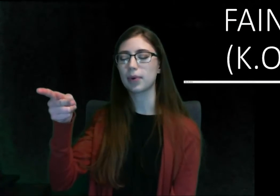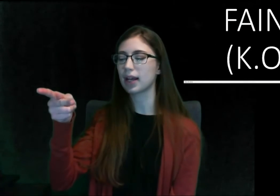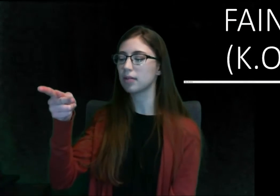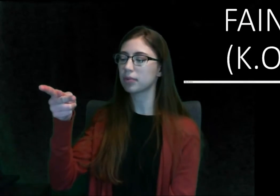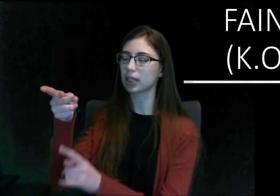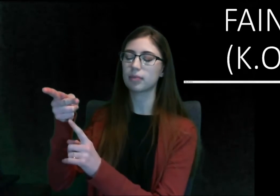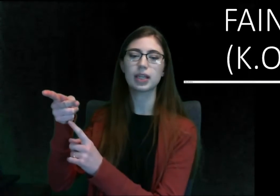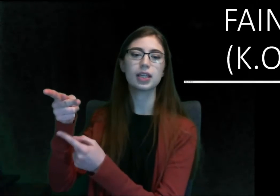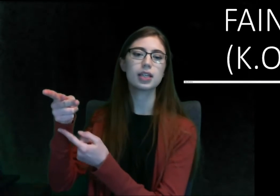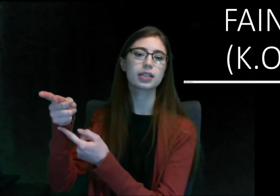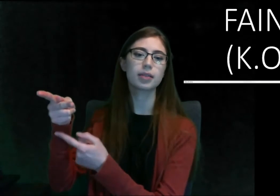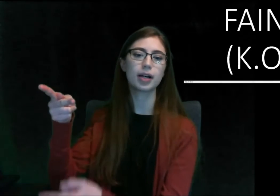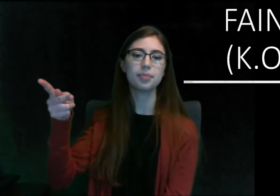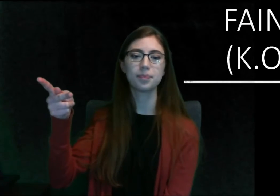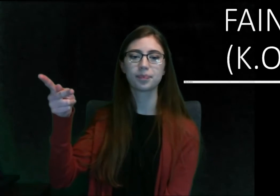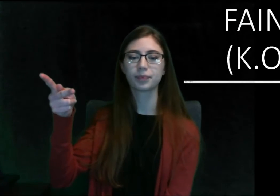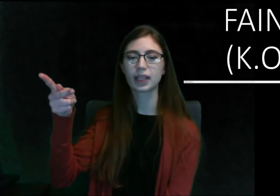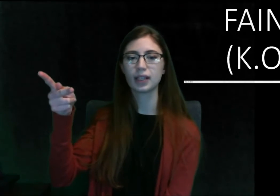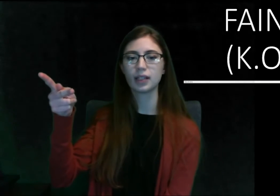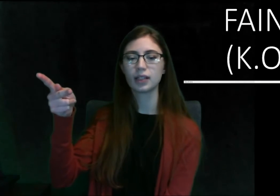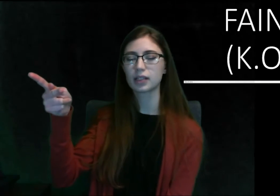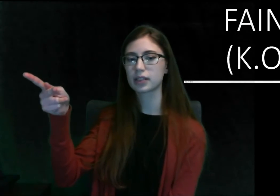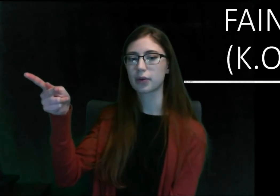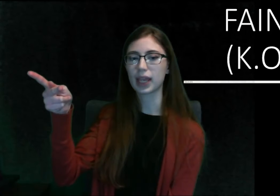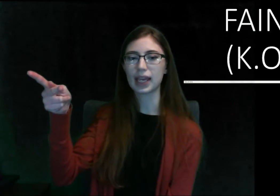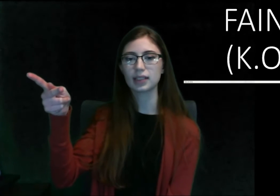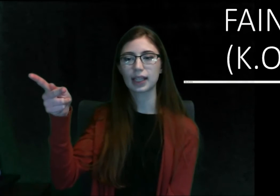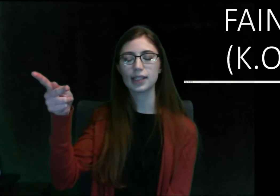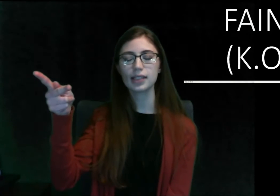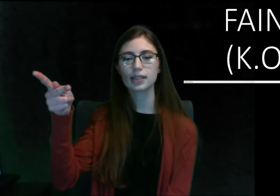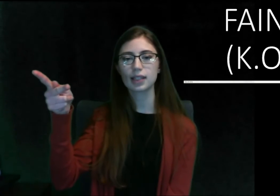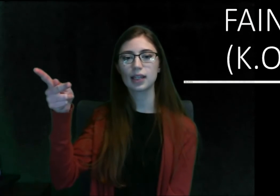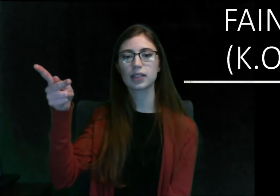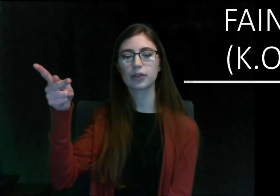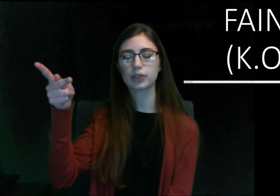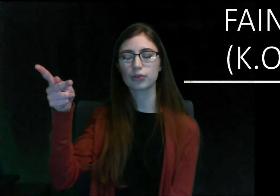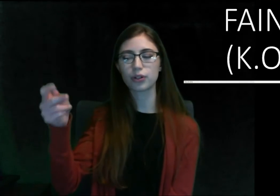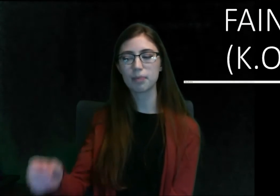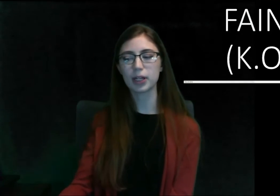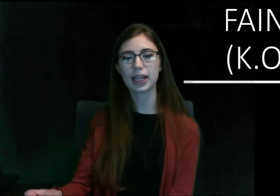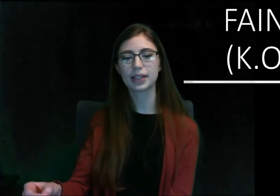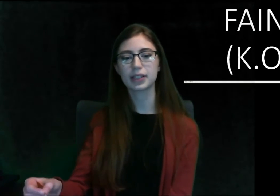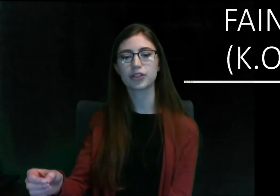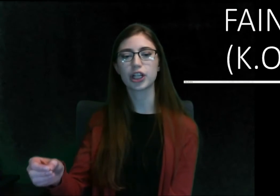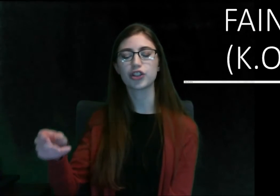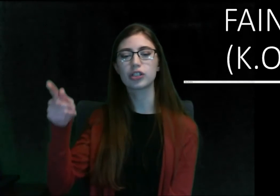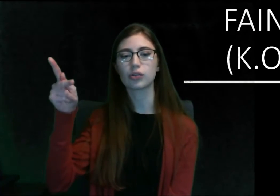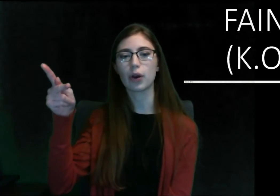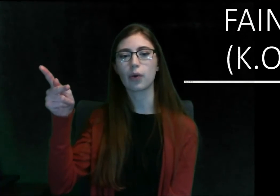up and your pinky is at the bottom. So K like this, and then you're going to drop your hand and change it into an O